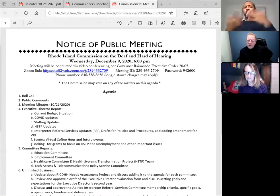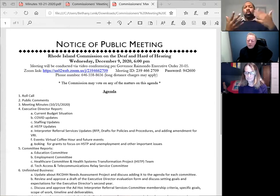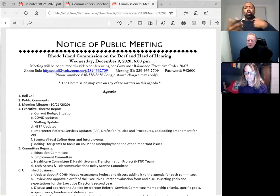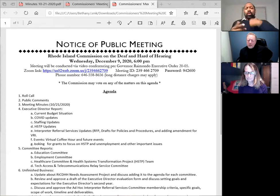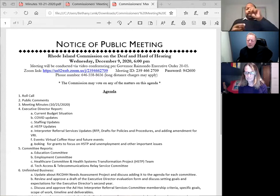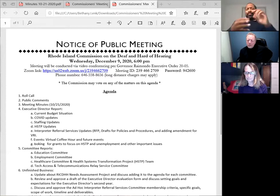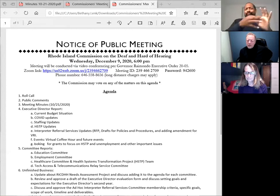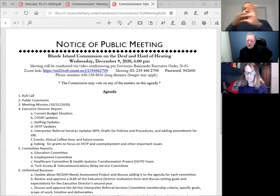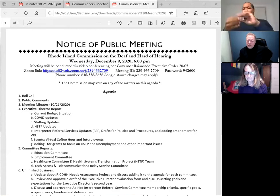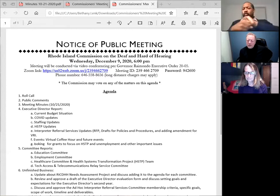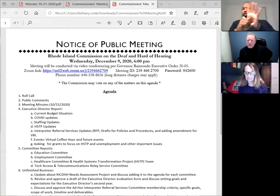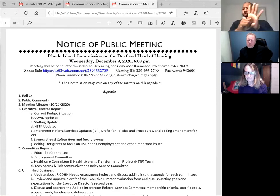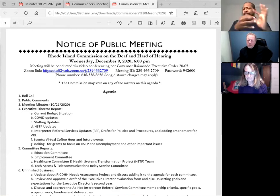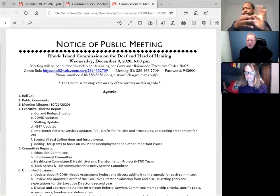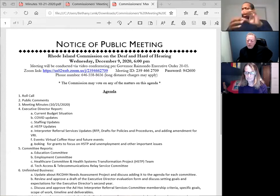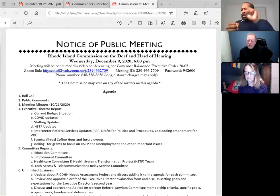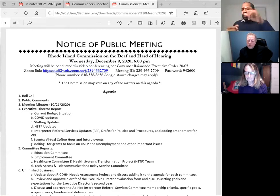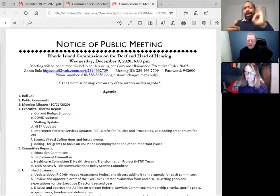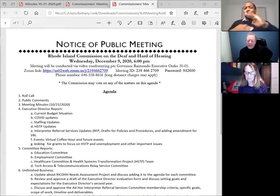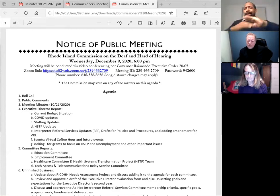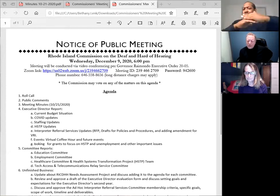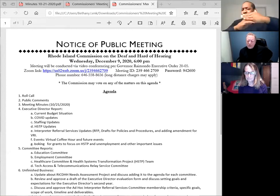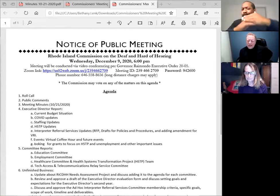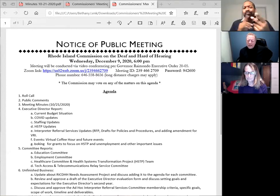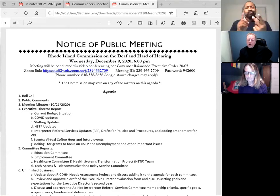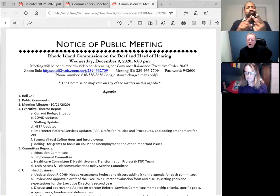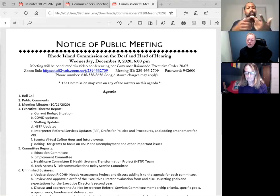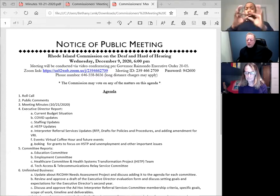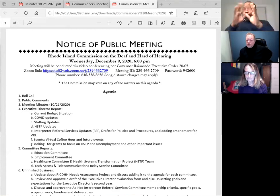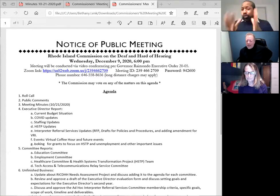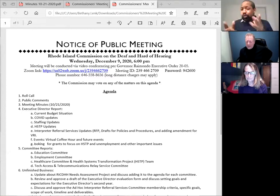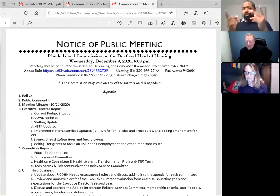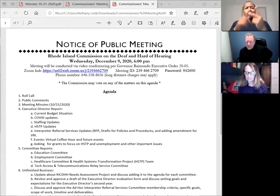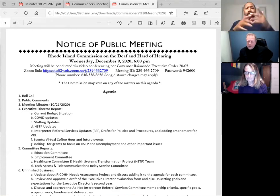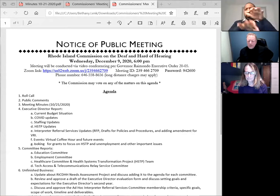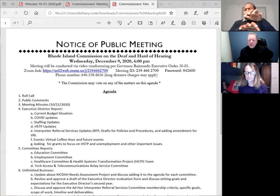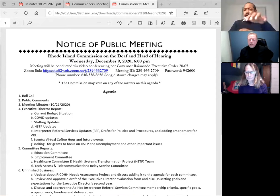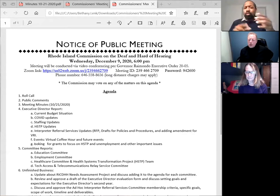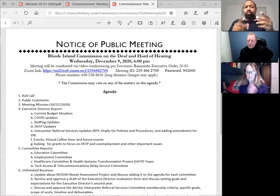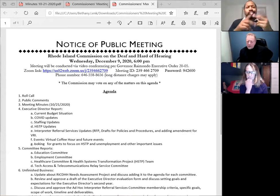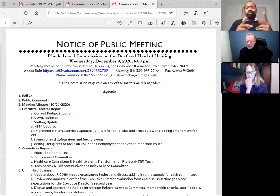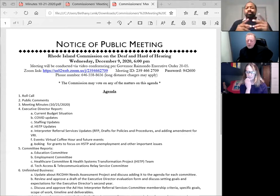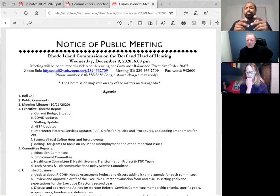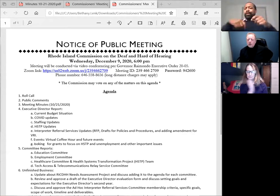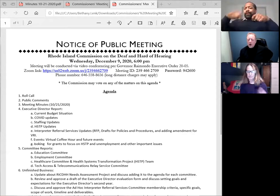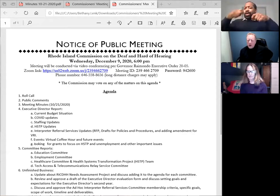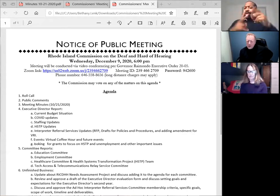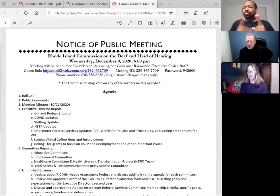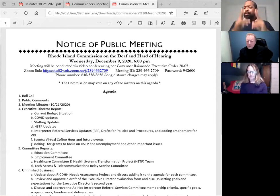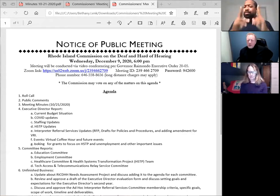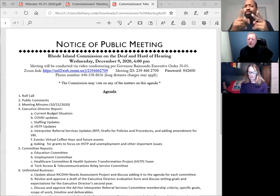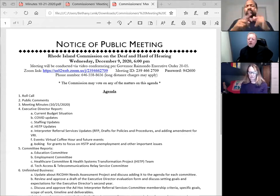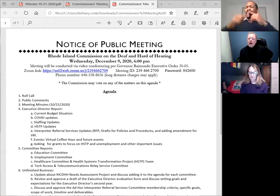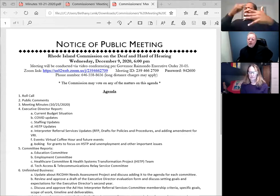given to us so that we can budget it in terms of what we need that were related to COVID, such as laptops, interpreters,